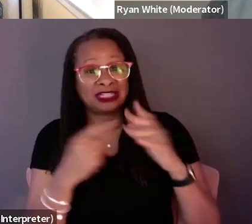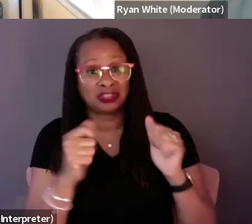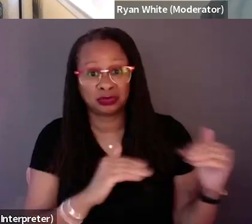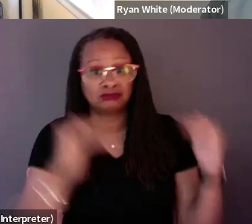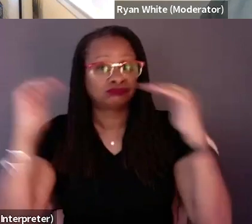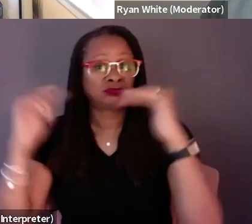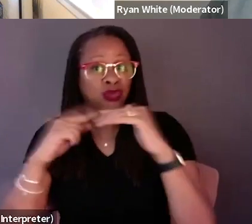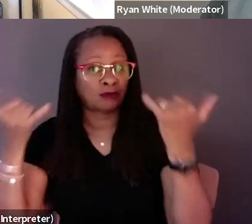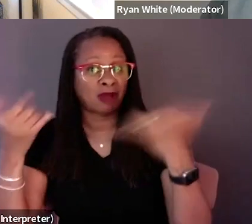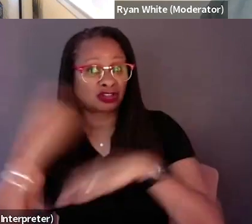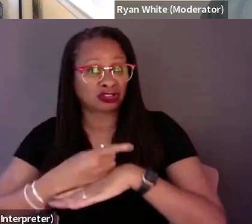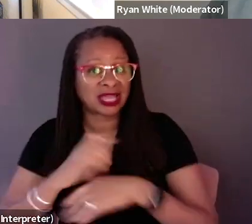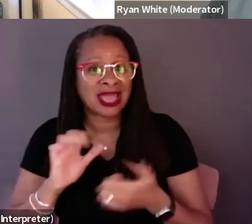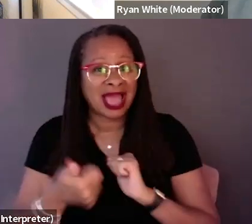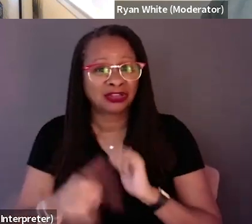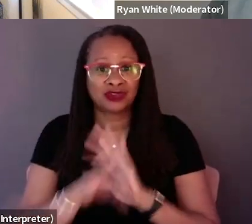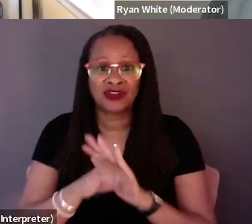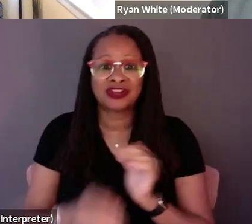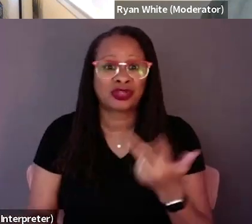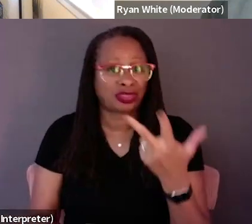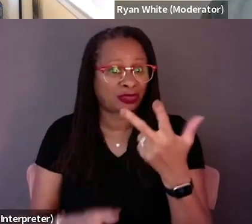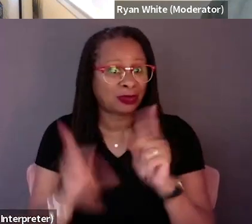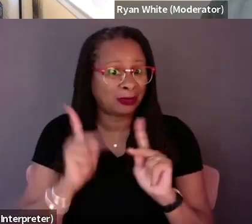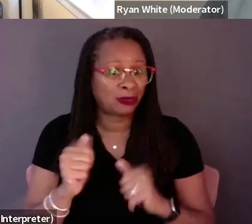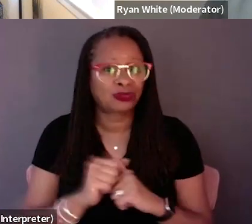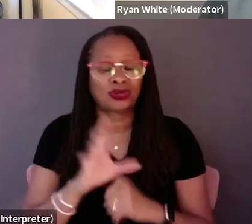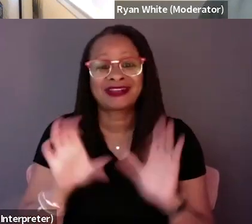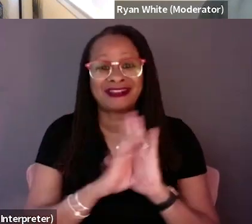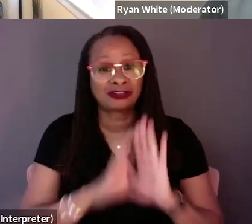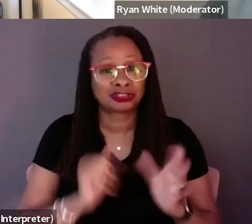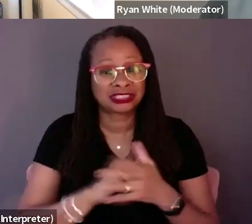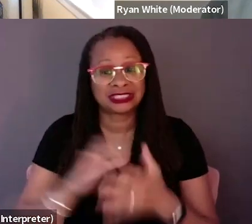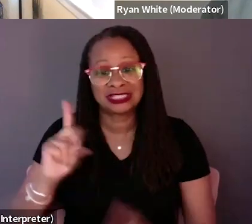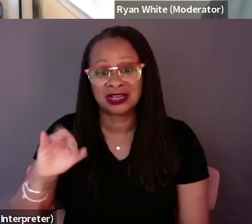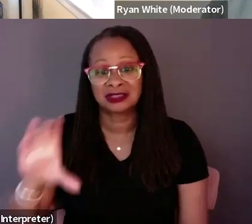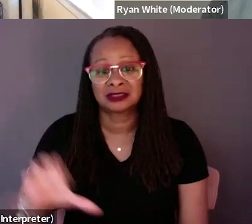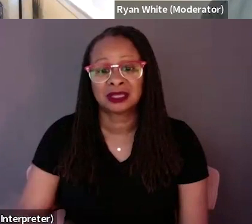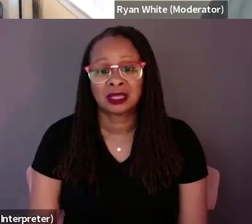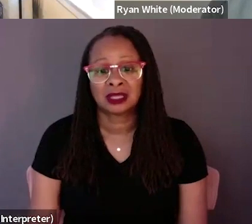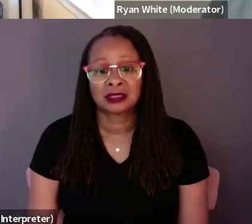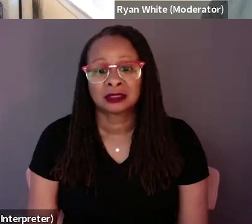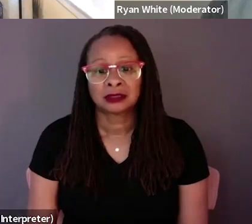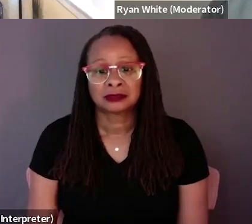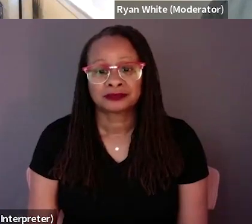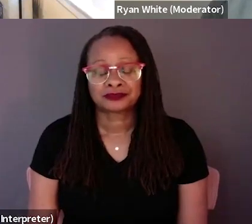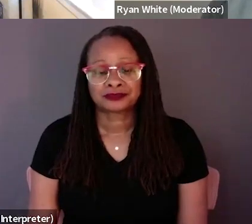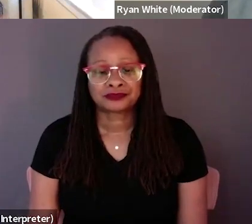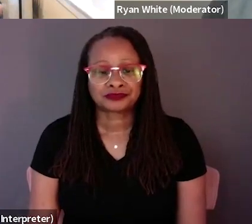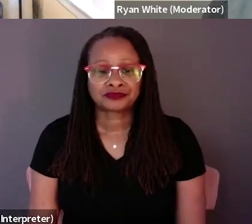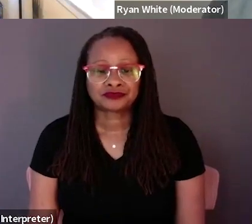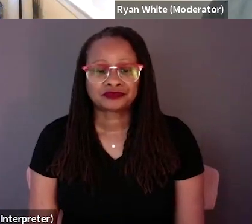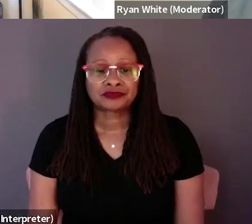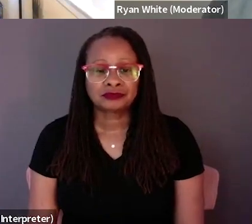you find your three main subjects or characters? Yeah, so yes,